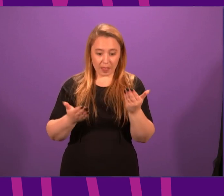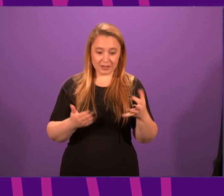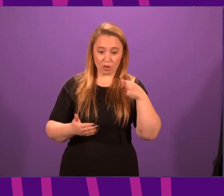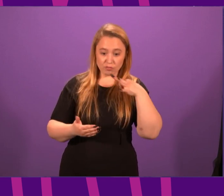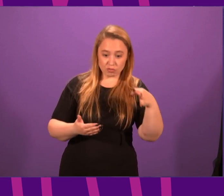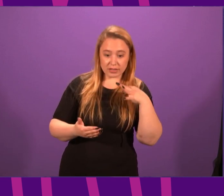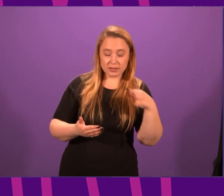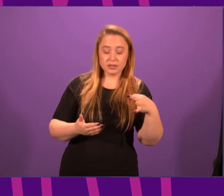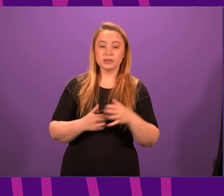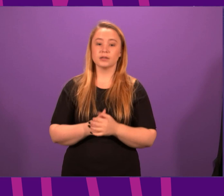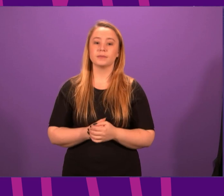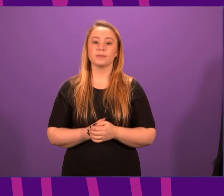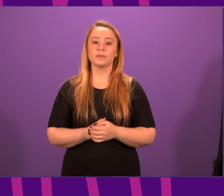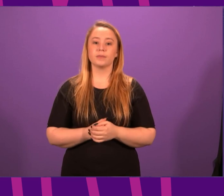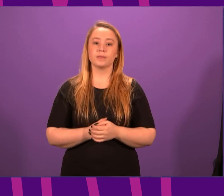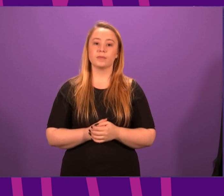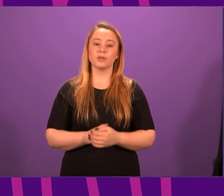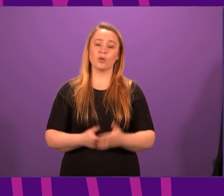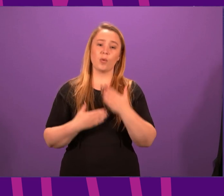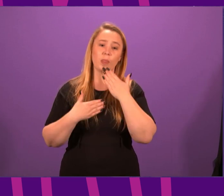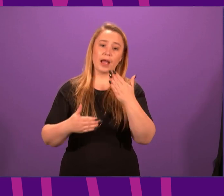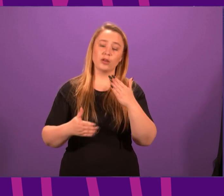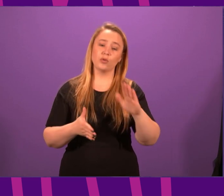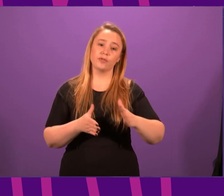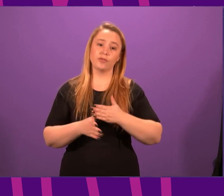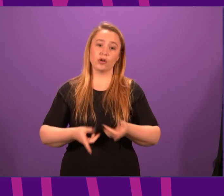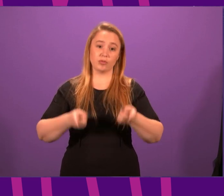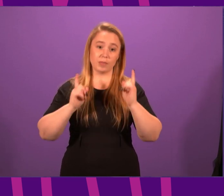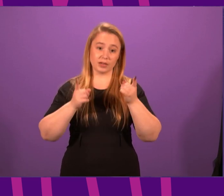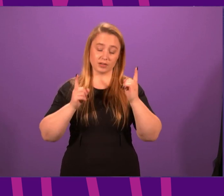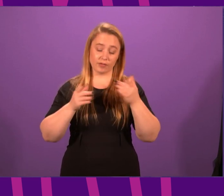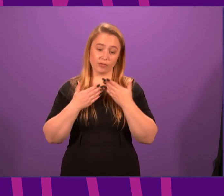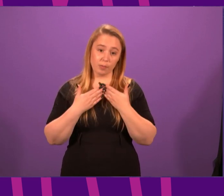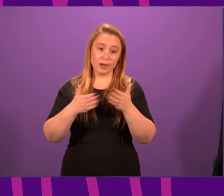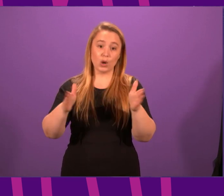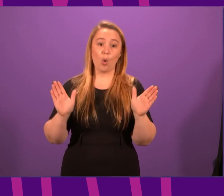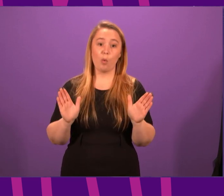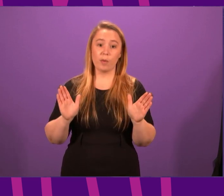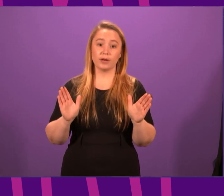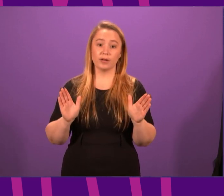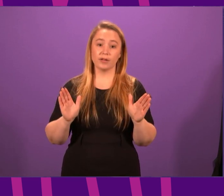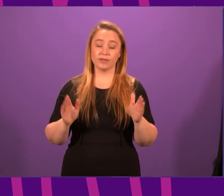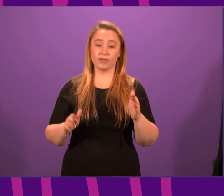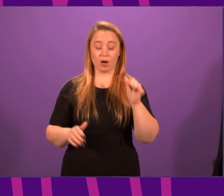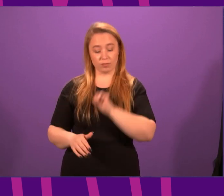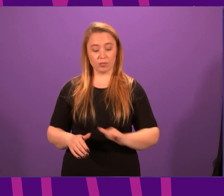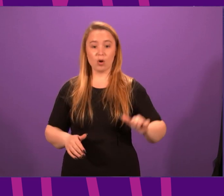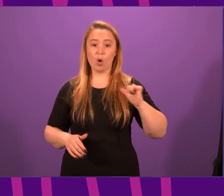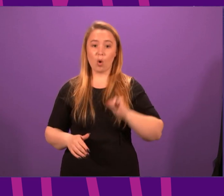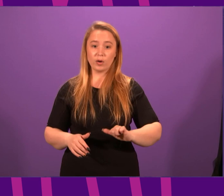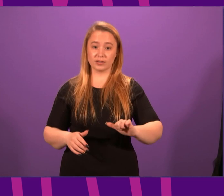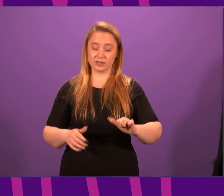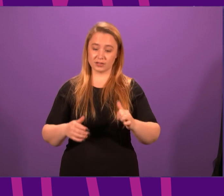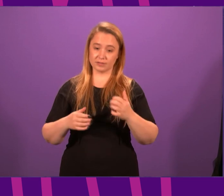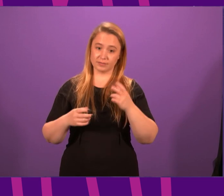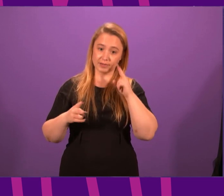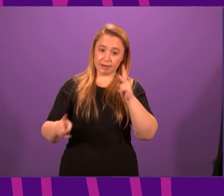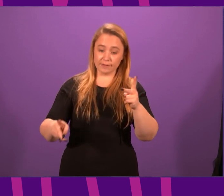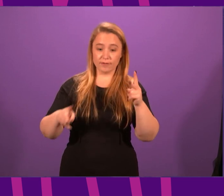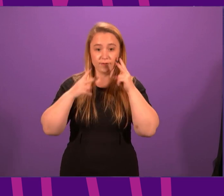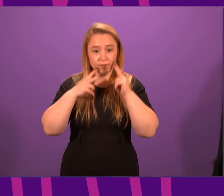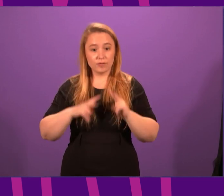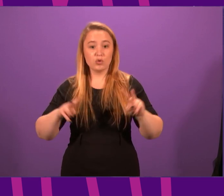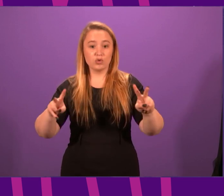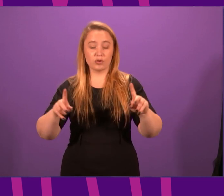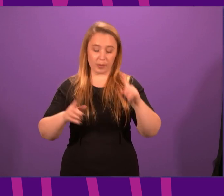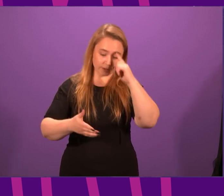want to welcome the approach the First Minister and our government have taken in being open and providing honest reflections of the decisions that need to be made,